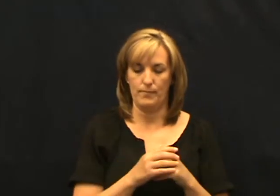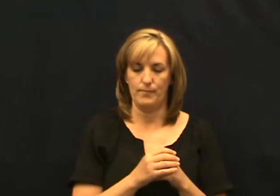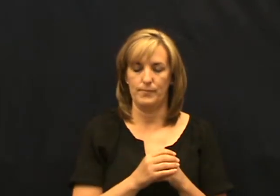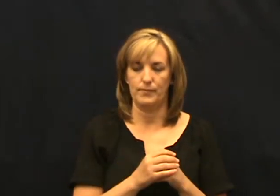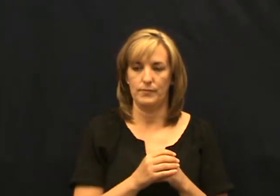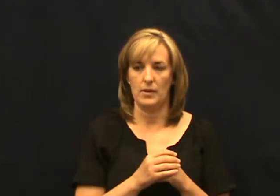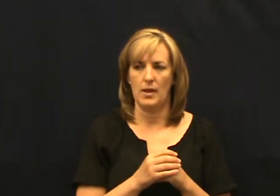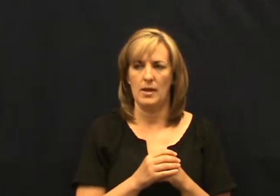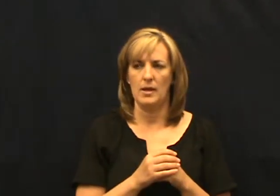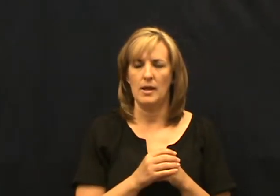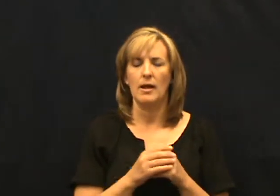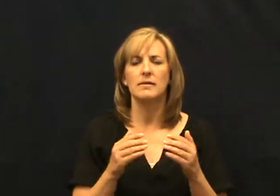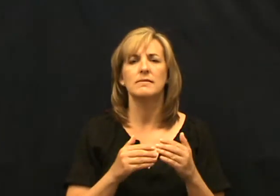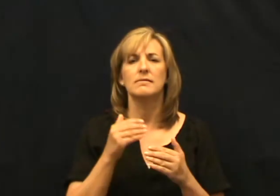we'll go to the next slide.